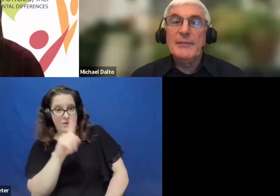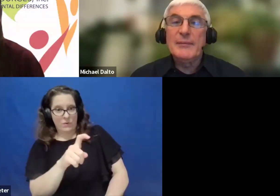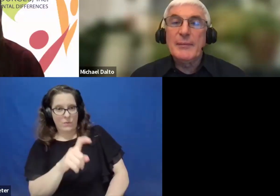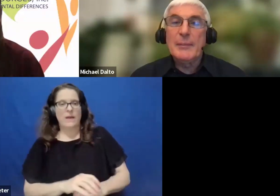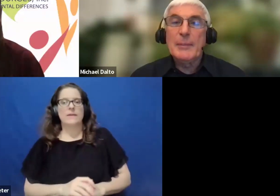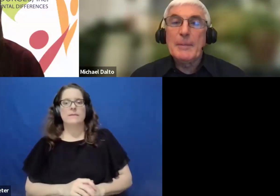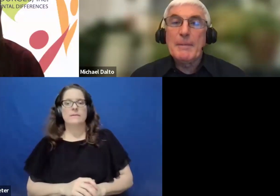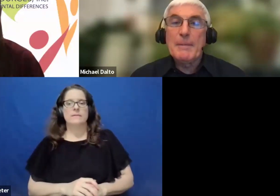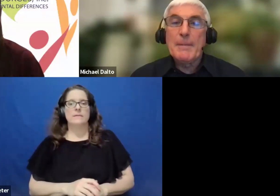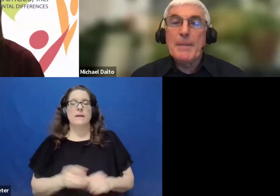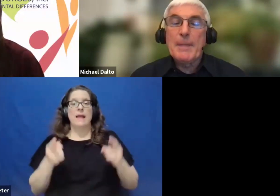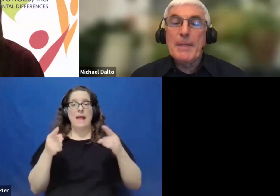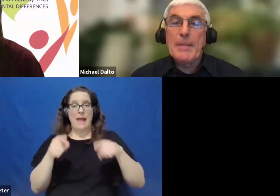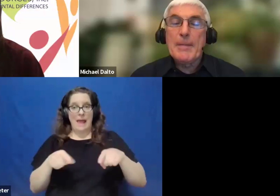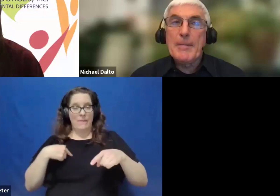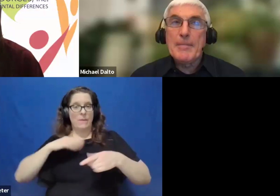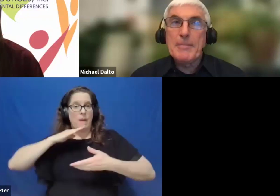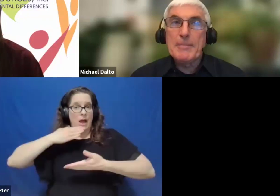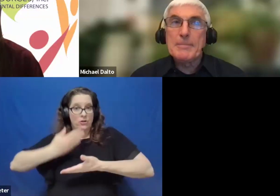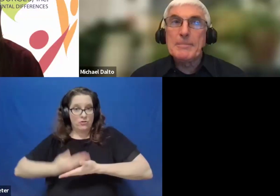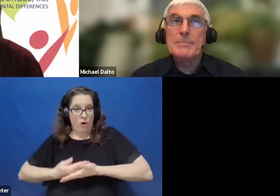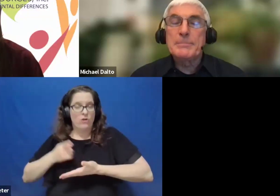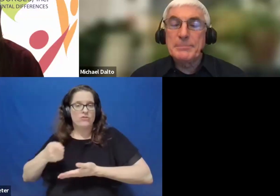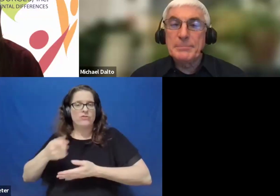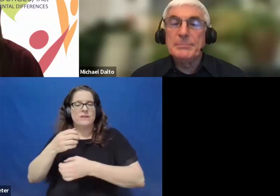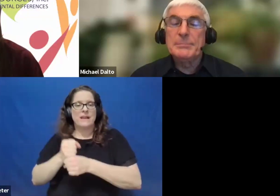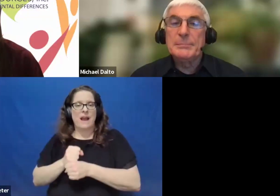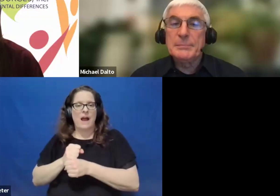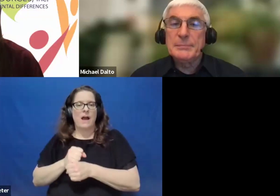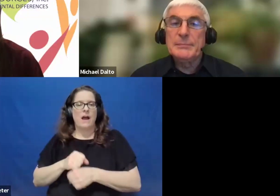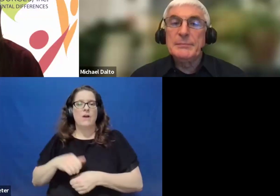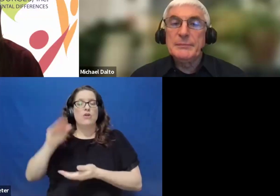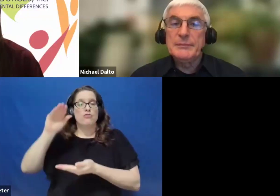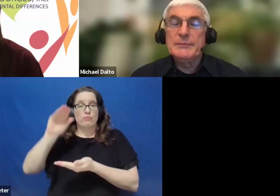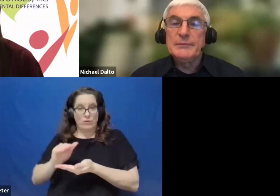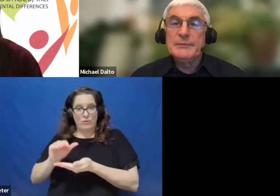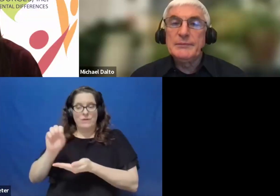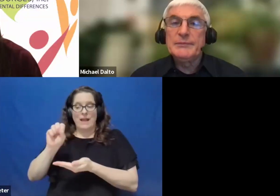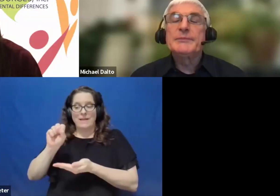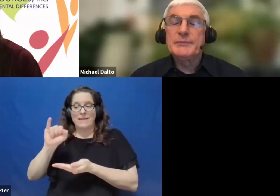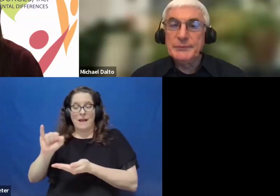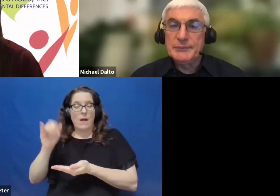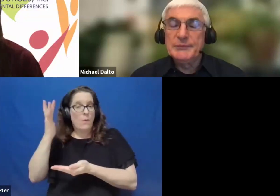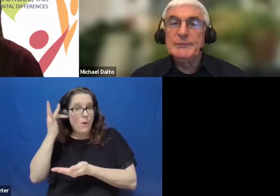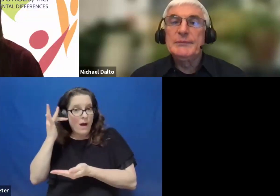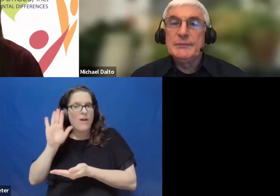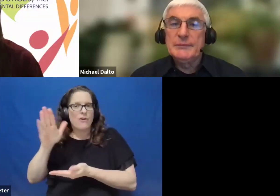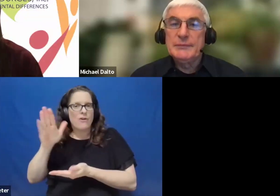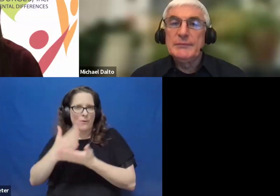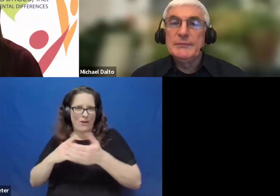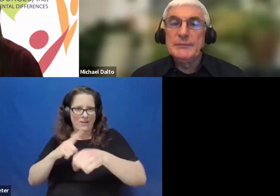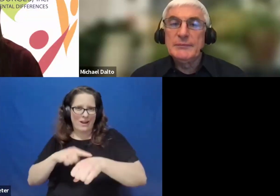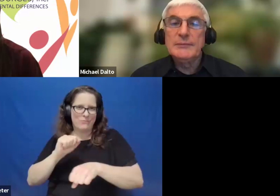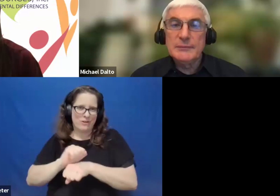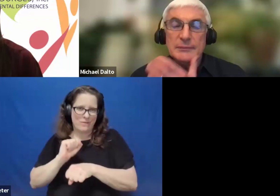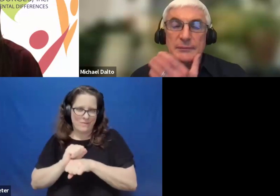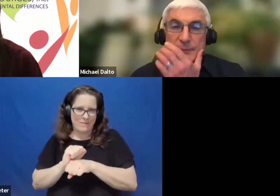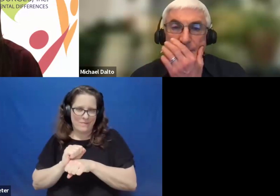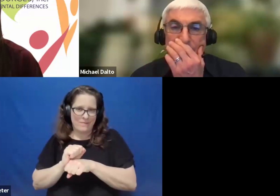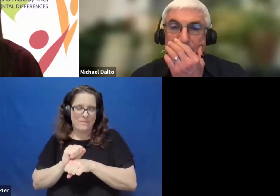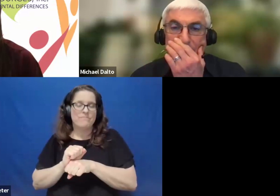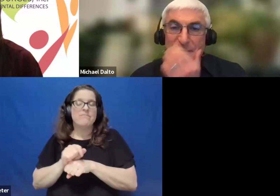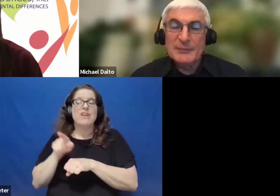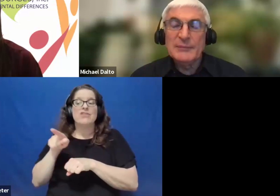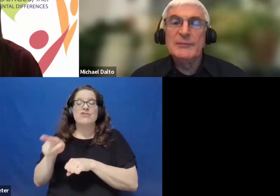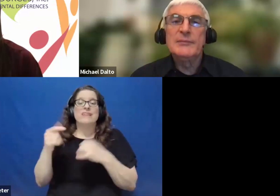received reduced SSI because her part-time job. She is taking a medical